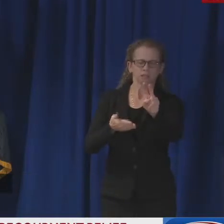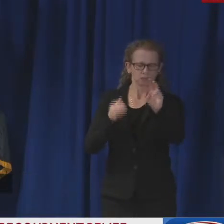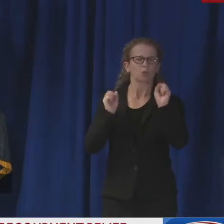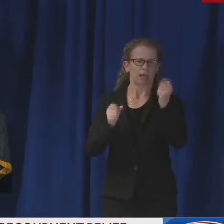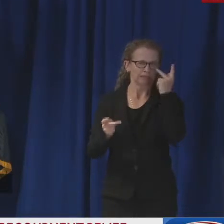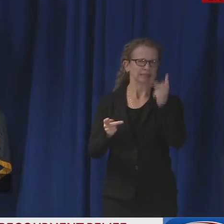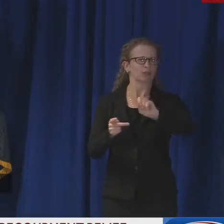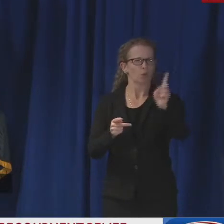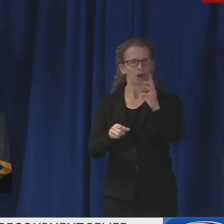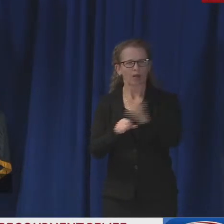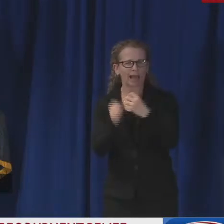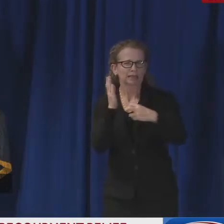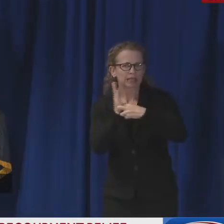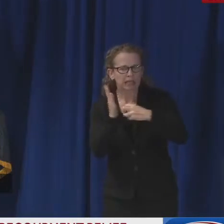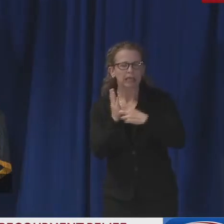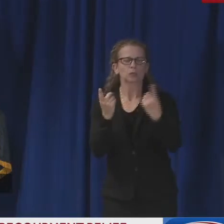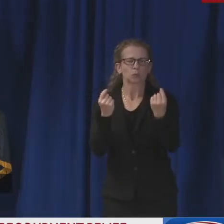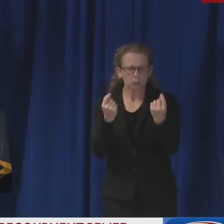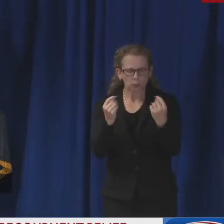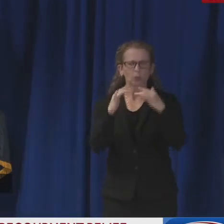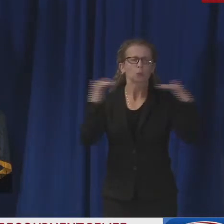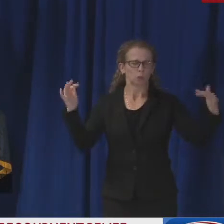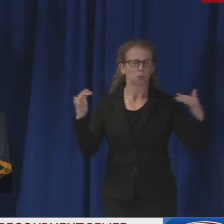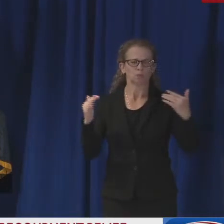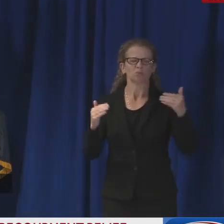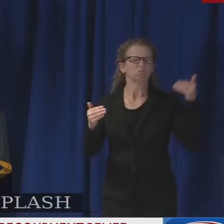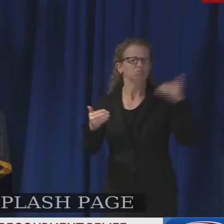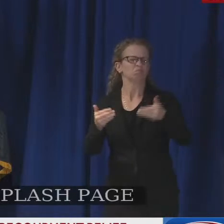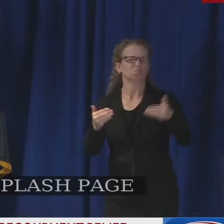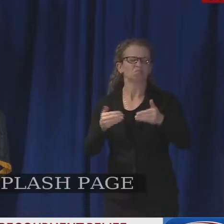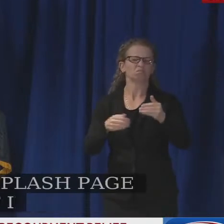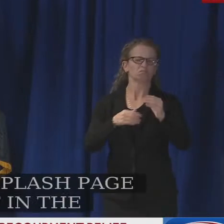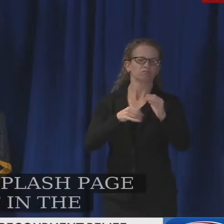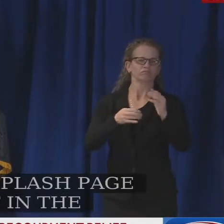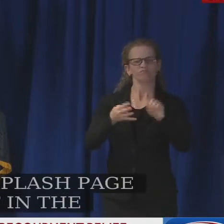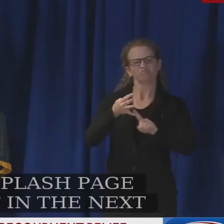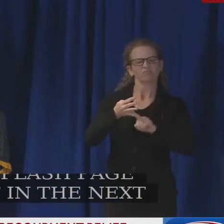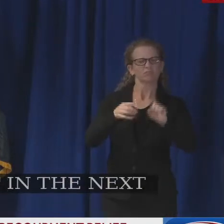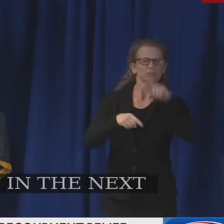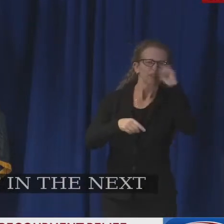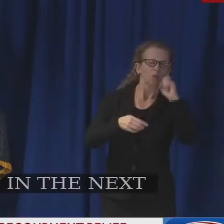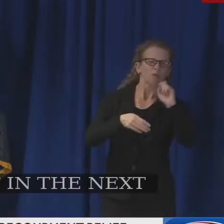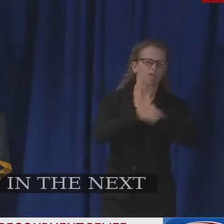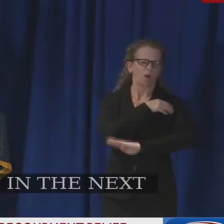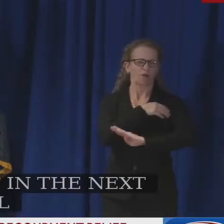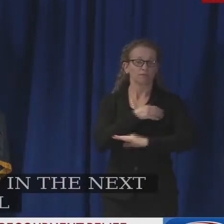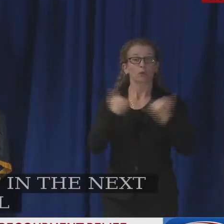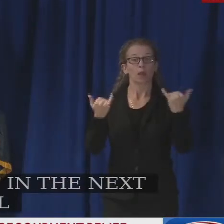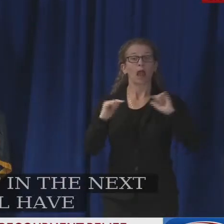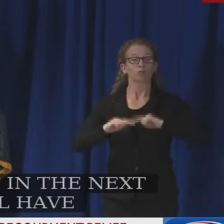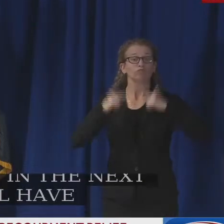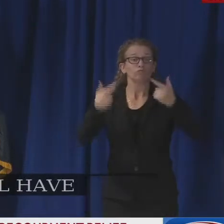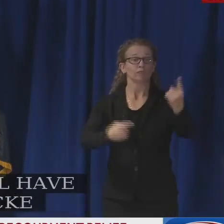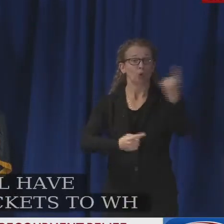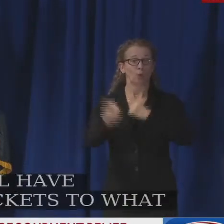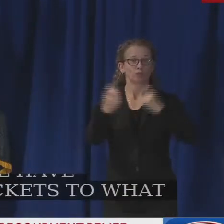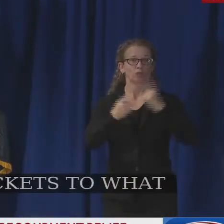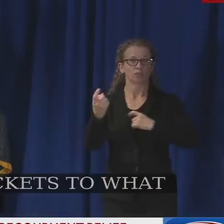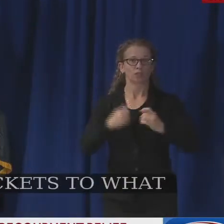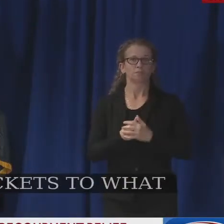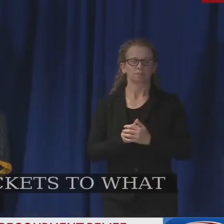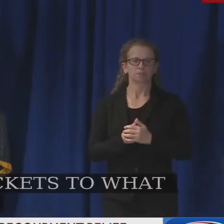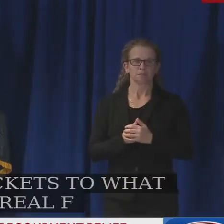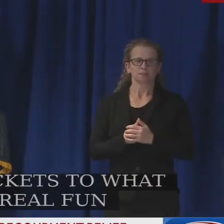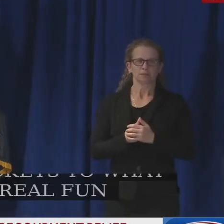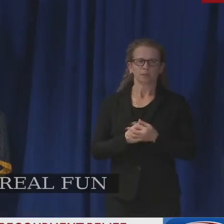is will be a really fun thing as we hit the fall season. So I guess with that, we can open up for questions. Adam. Governor, can we hear from